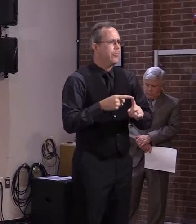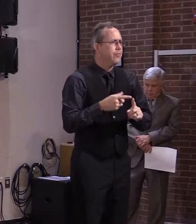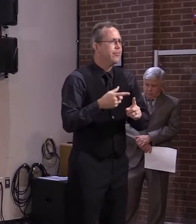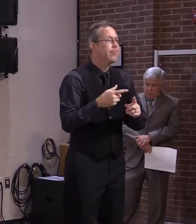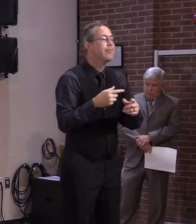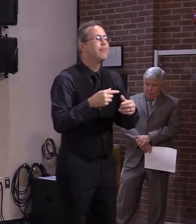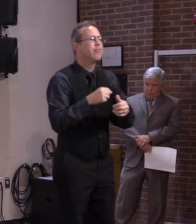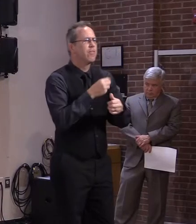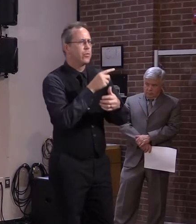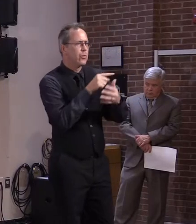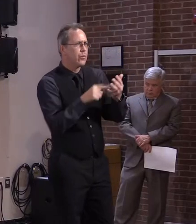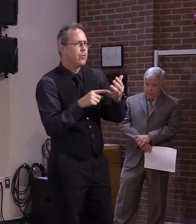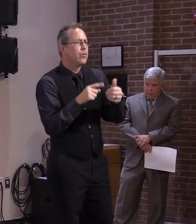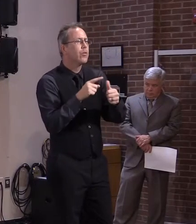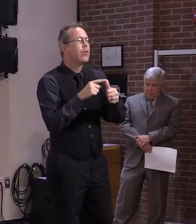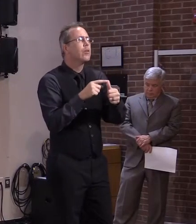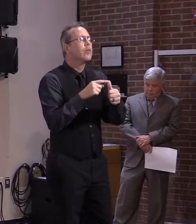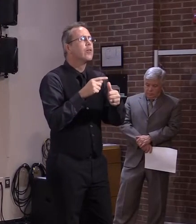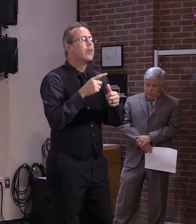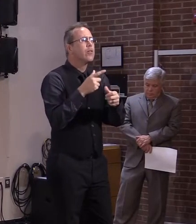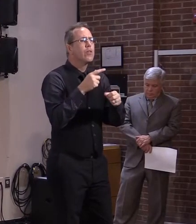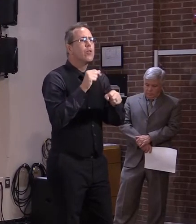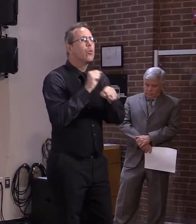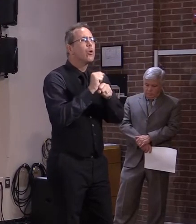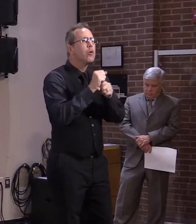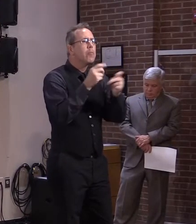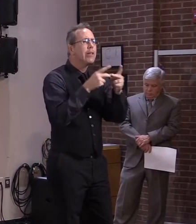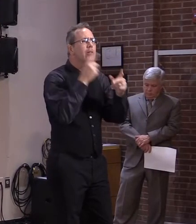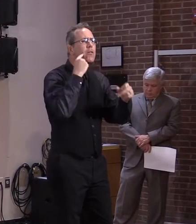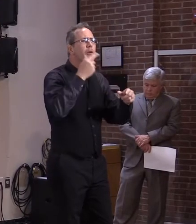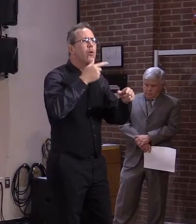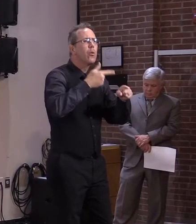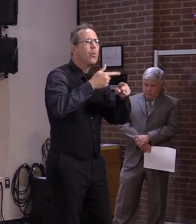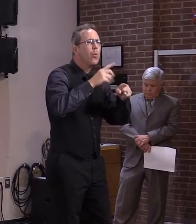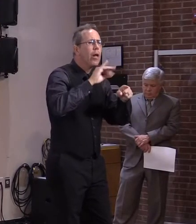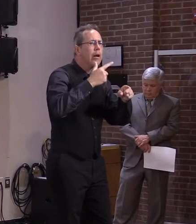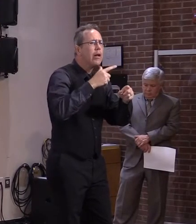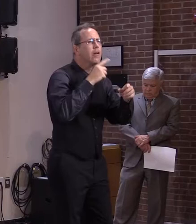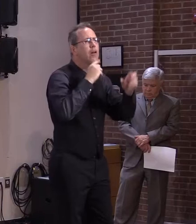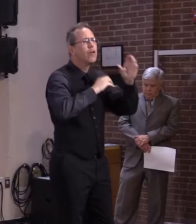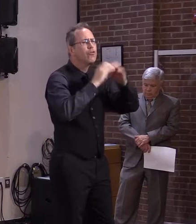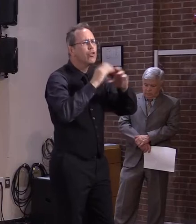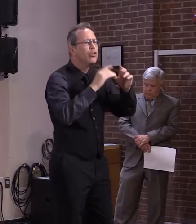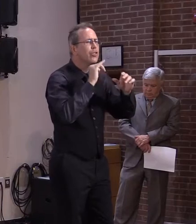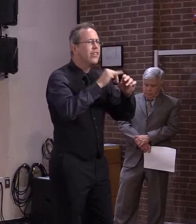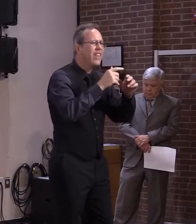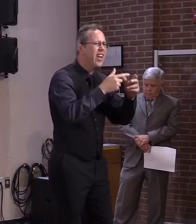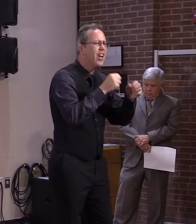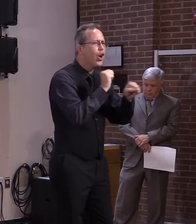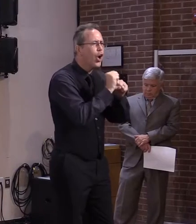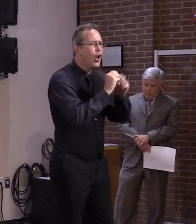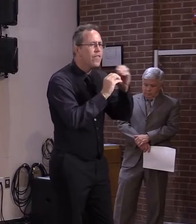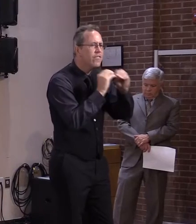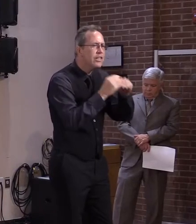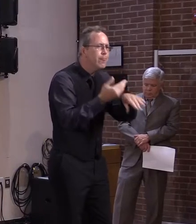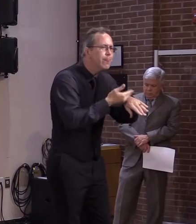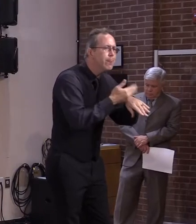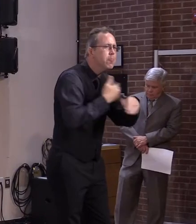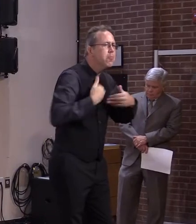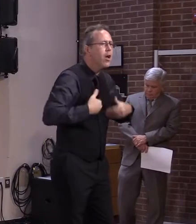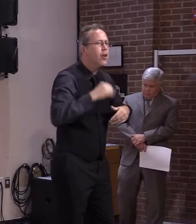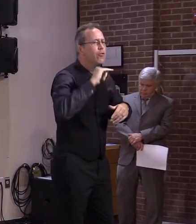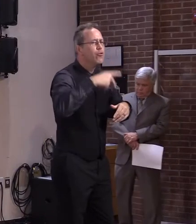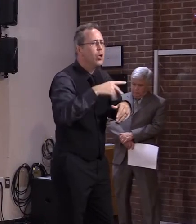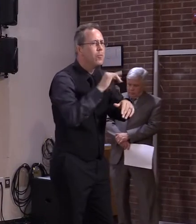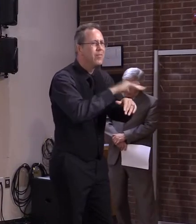on robotics. They were welding, working in an auto body shop, including restoring a Ford Model A that a local person had donated